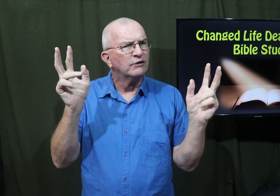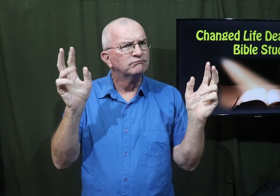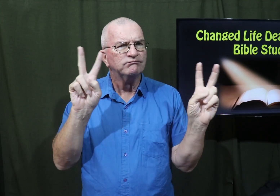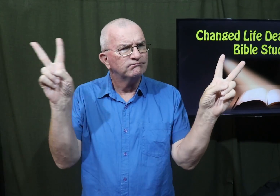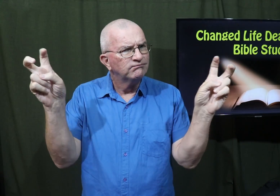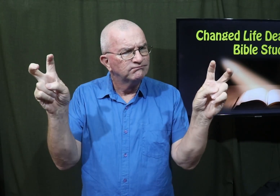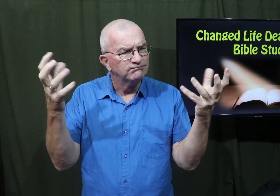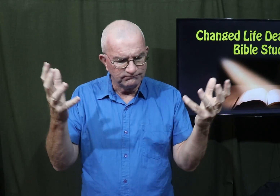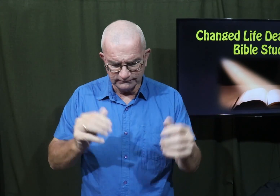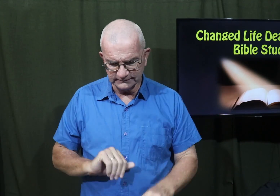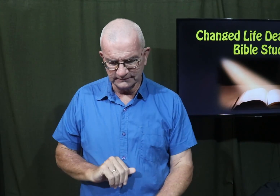what we're talking about.